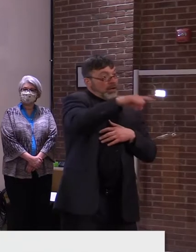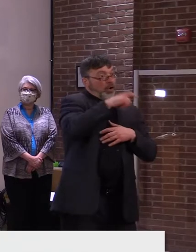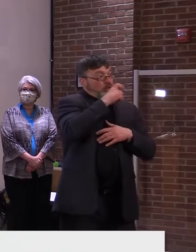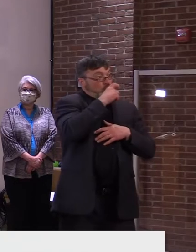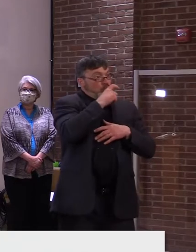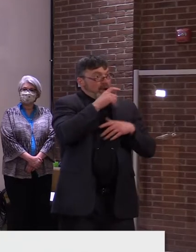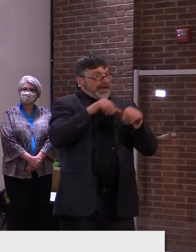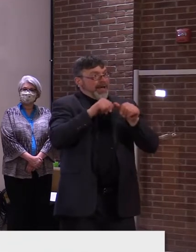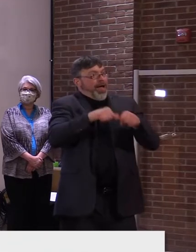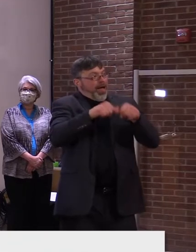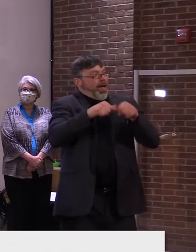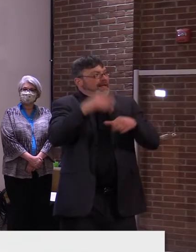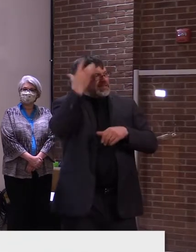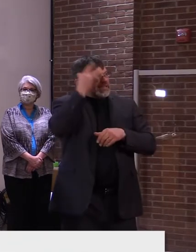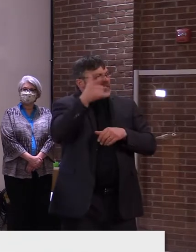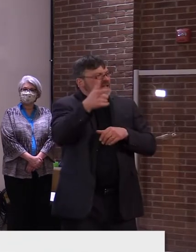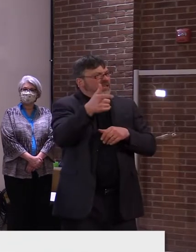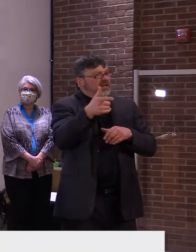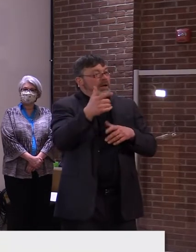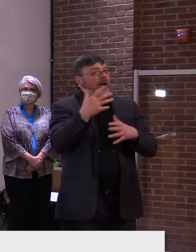groups.